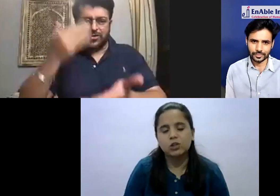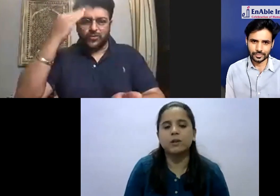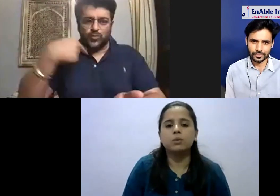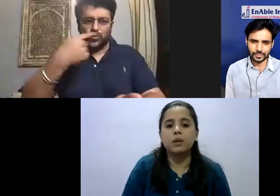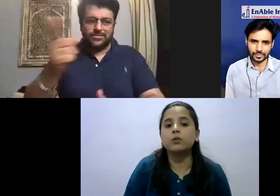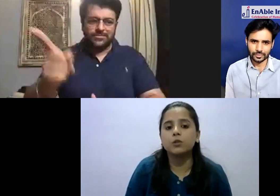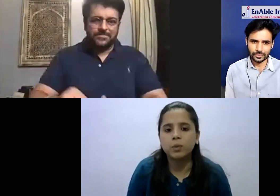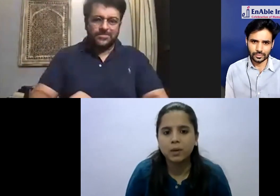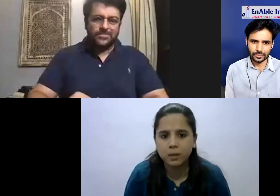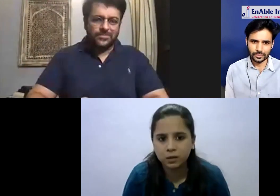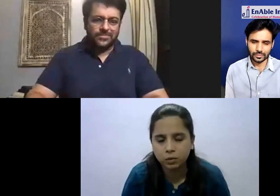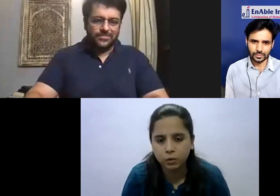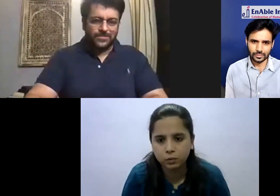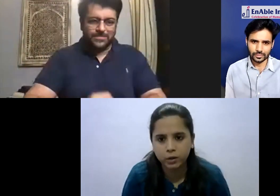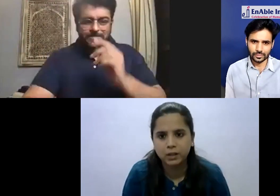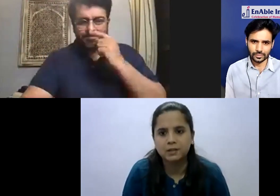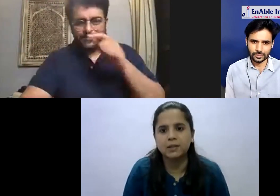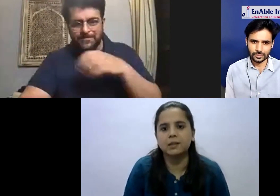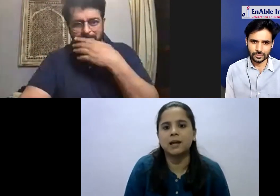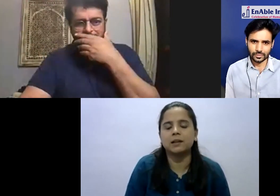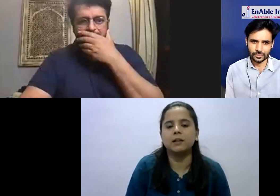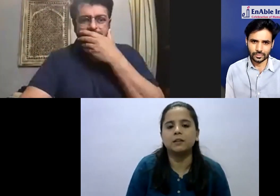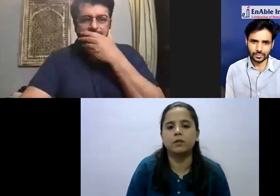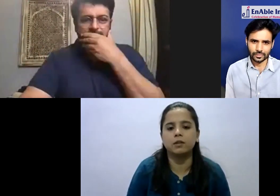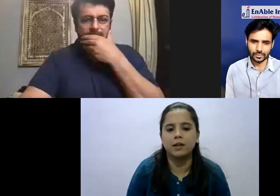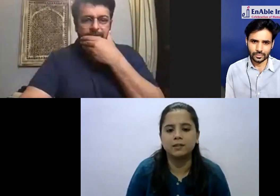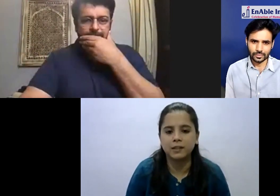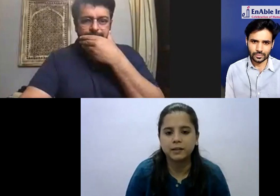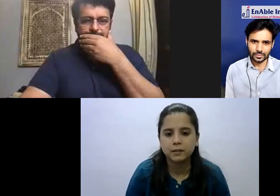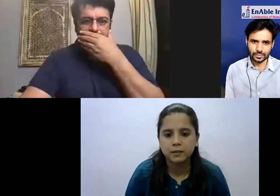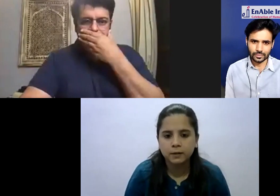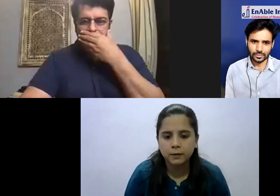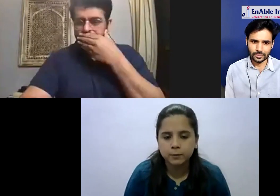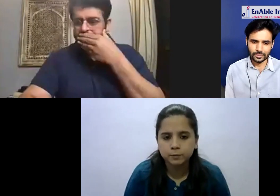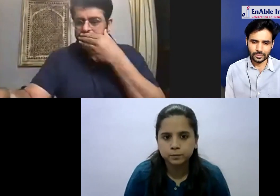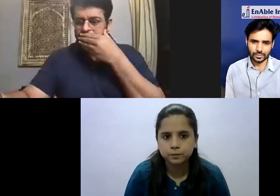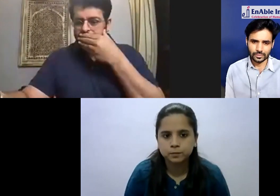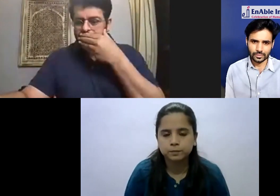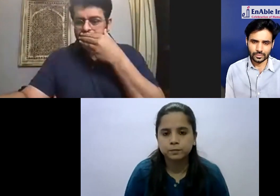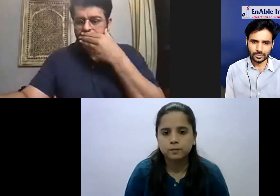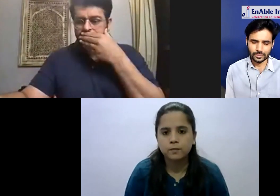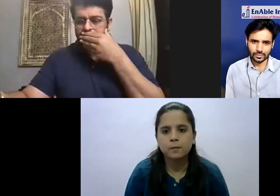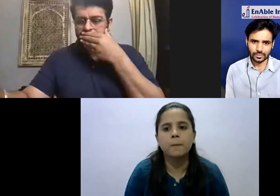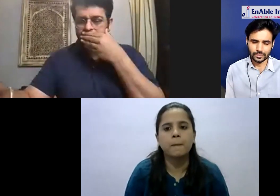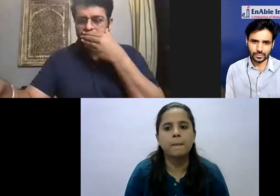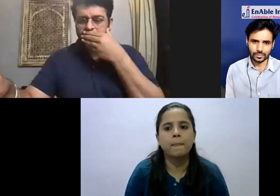Yeah, Charu. Now it should be maybe you know what he said exactly. If you can translate.